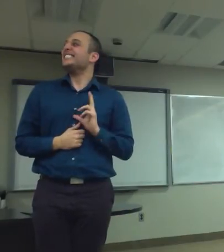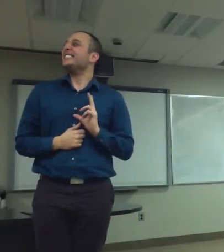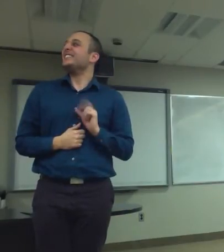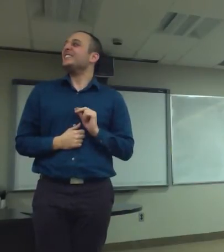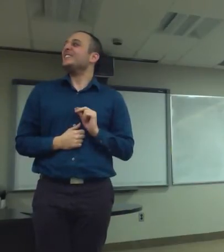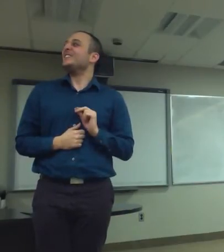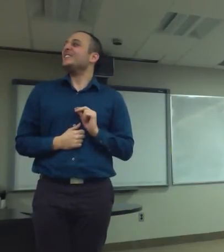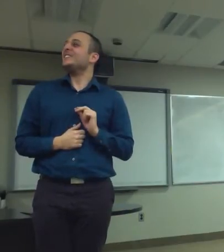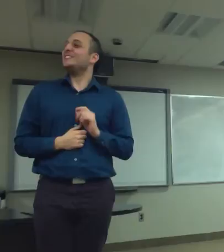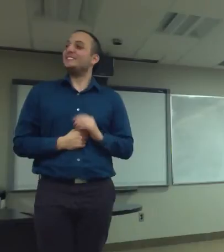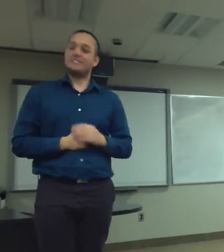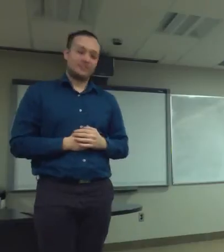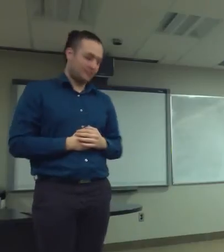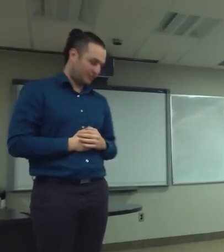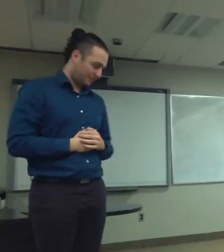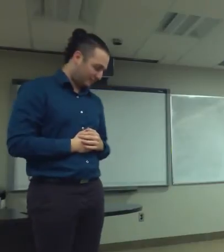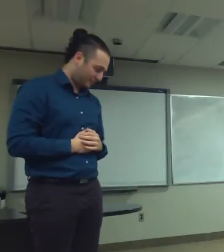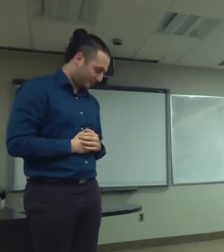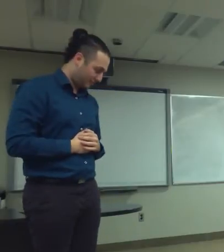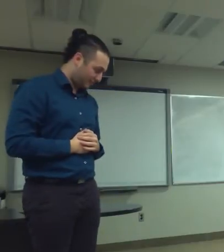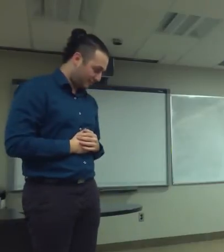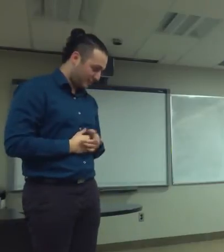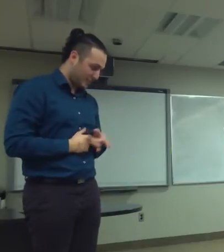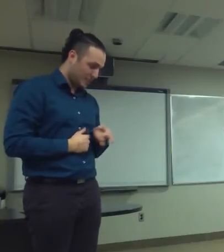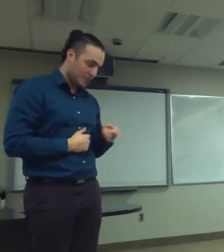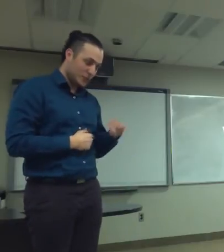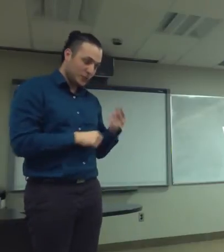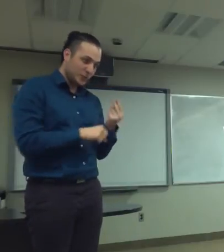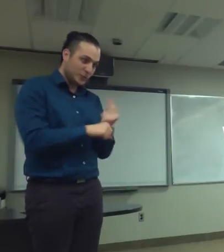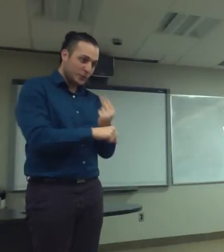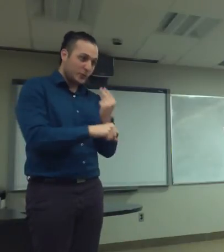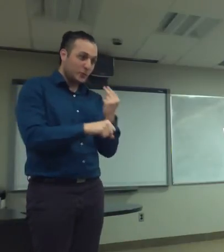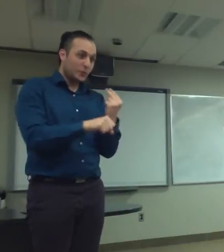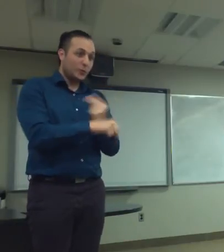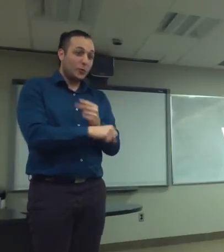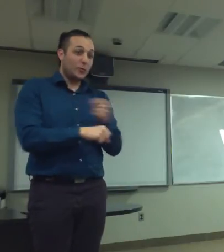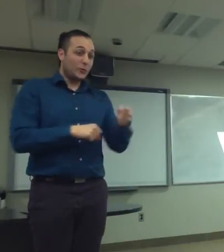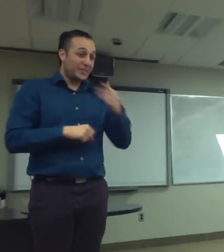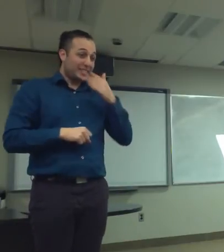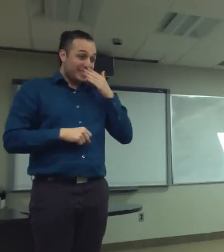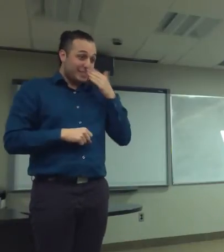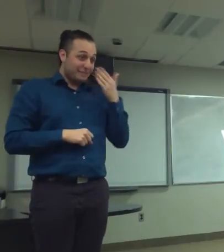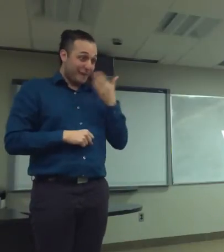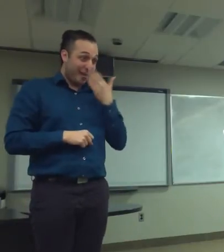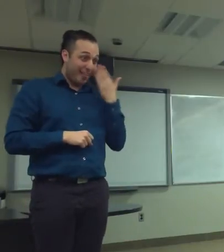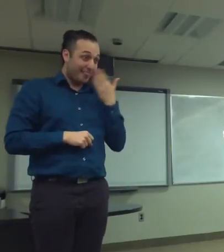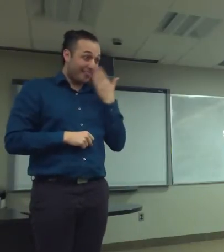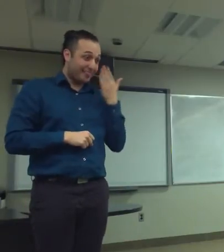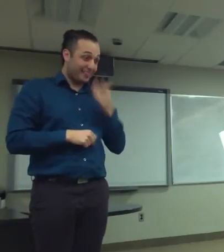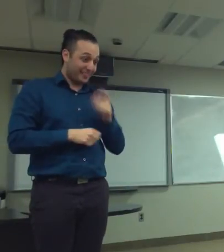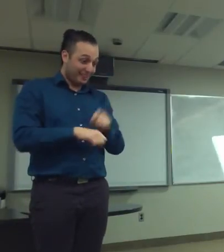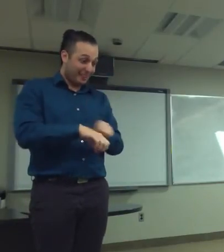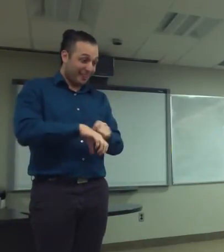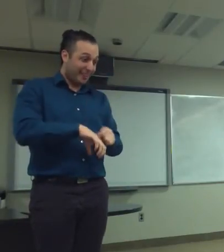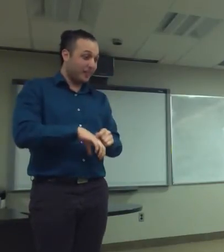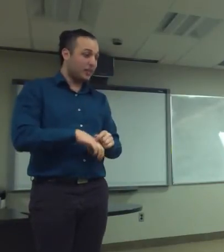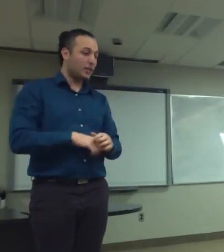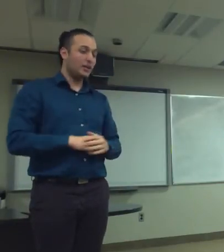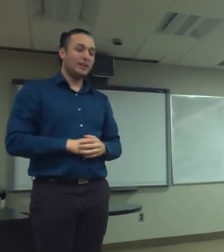"No." "Bridget, did you color your hands with the coloring markers that smell?"